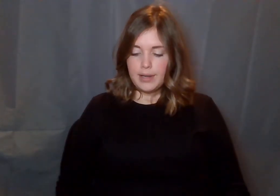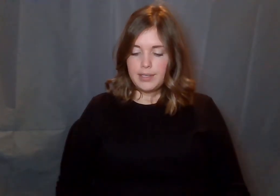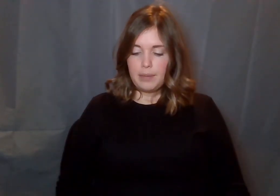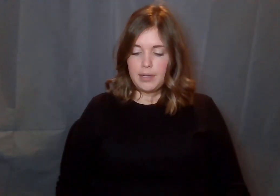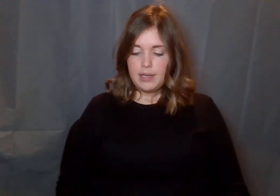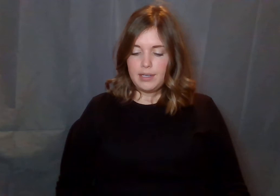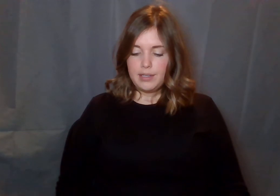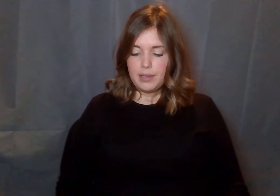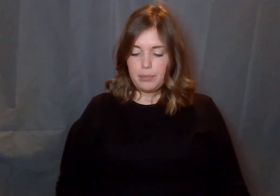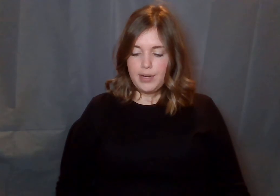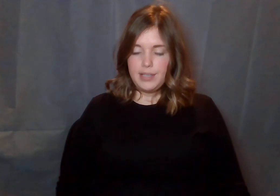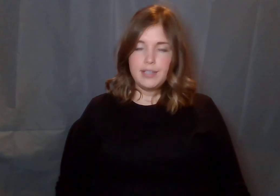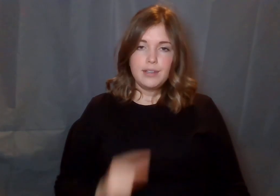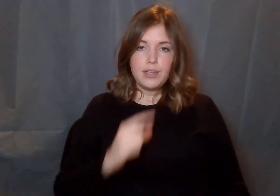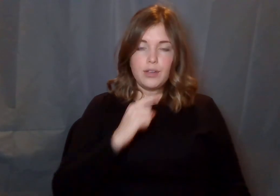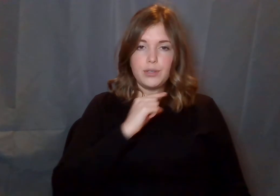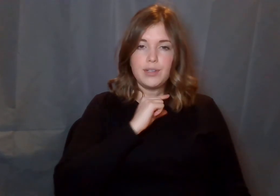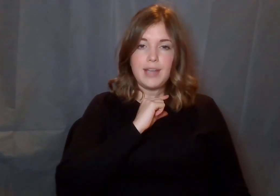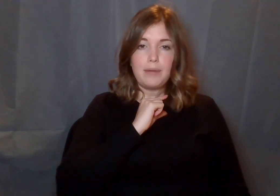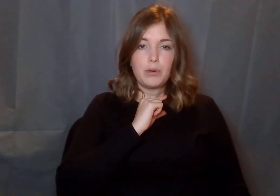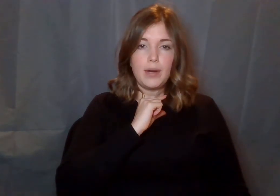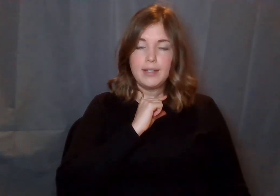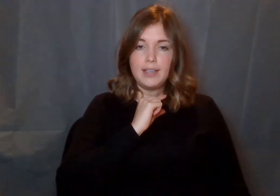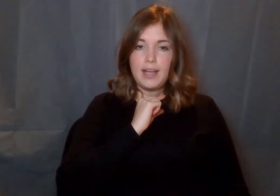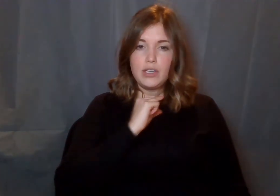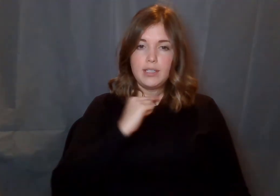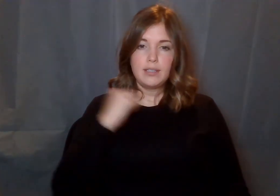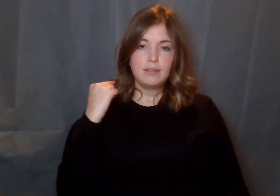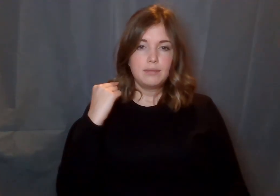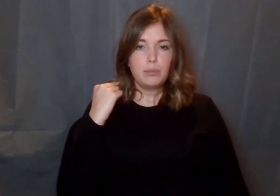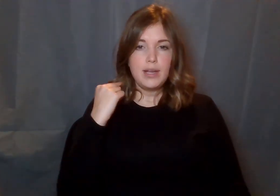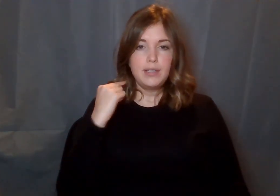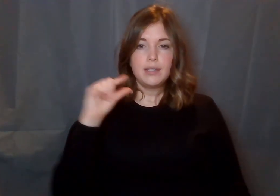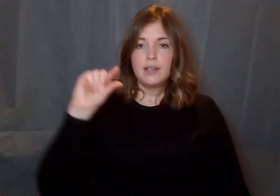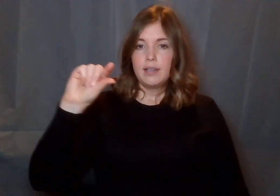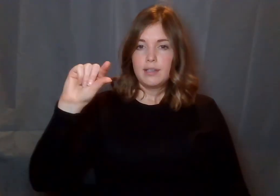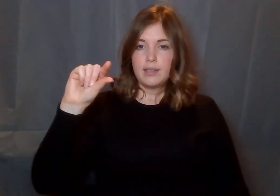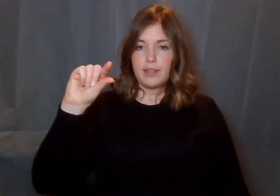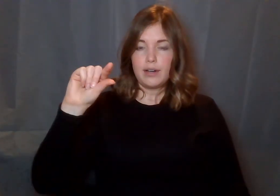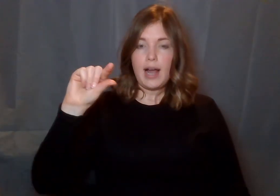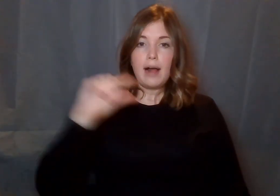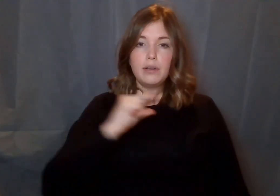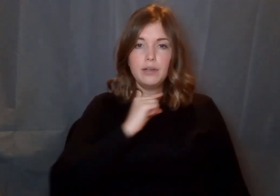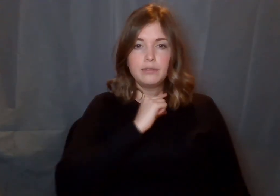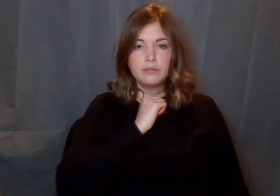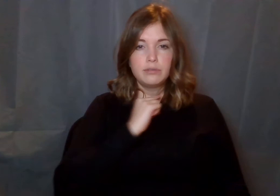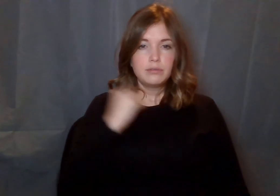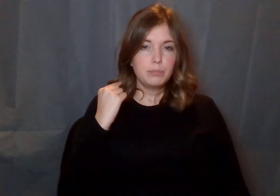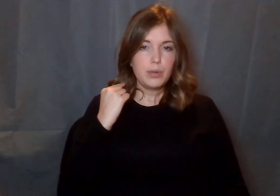Next up is priest. This also does not require the agent. Priest, like their collar.